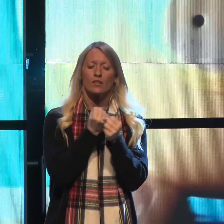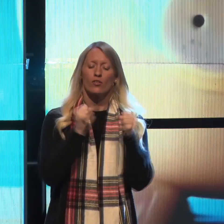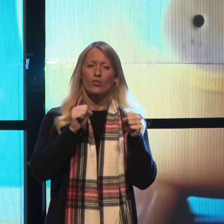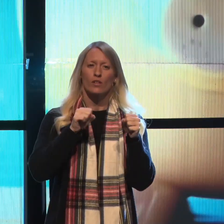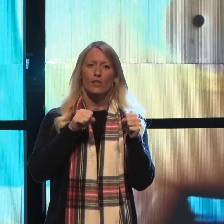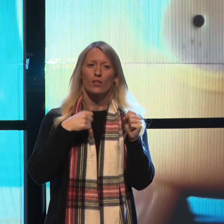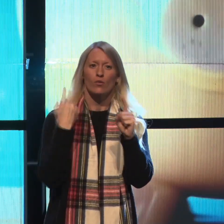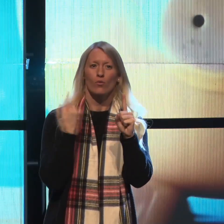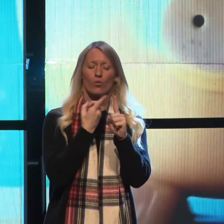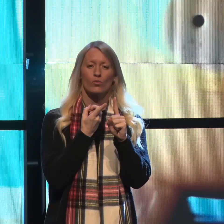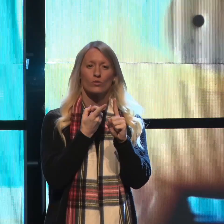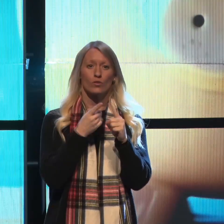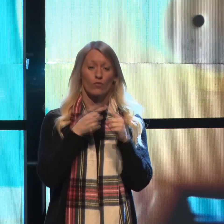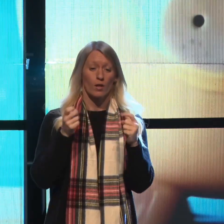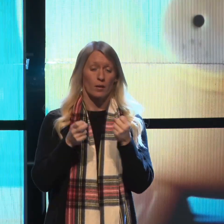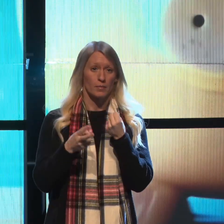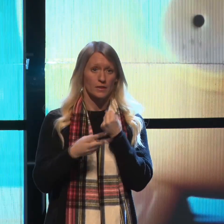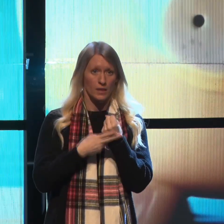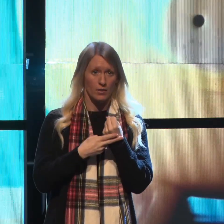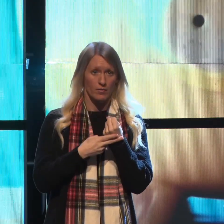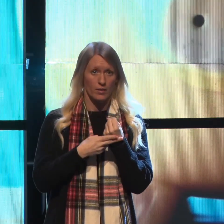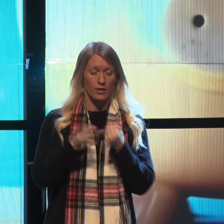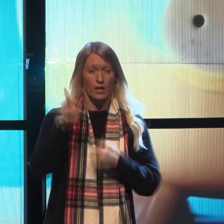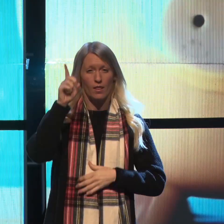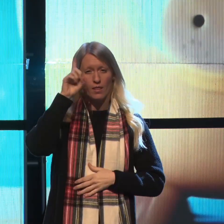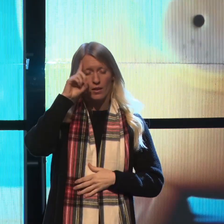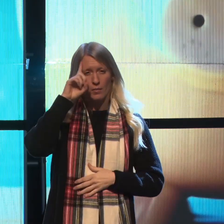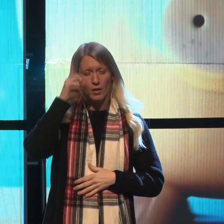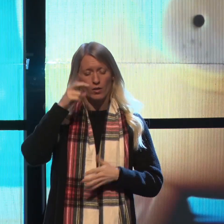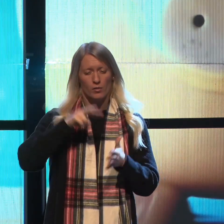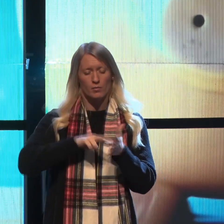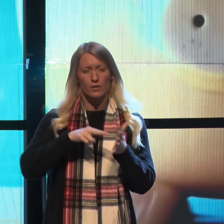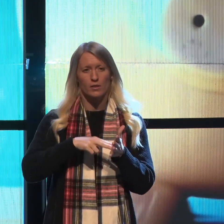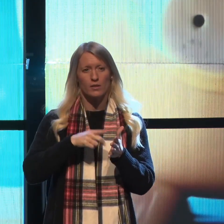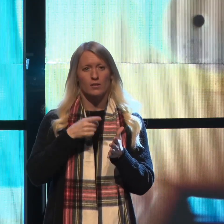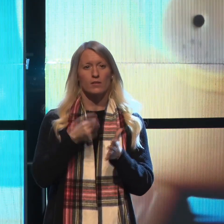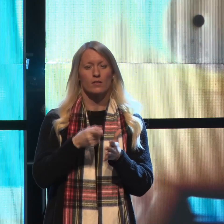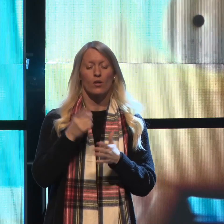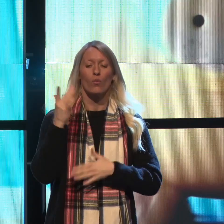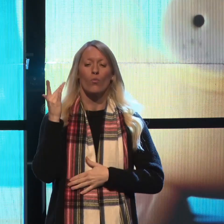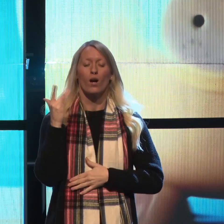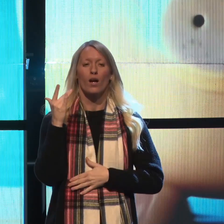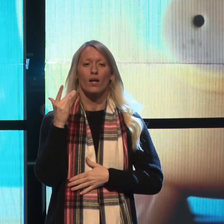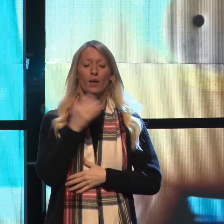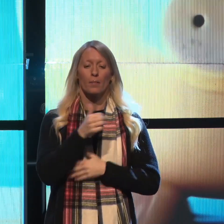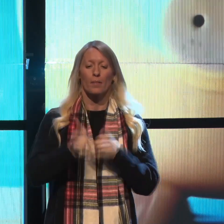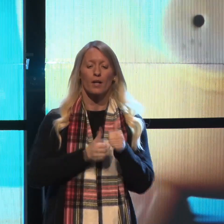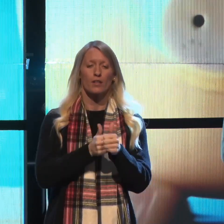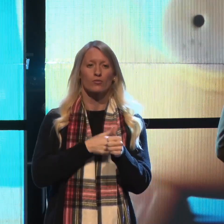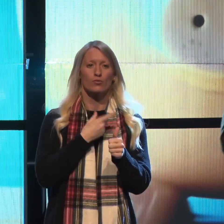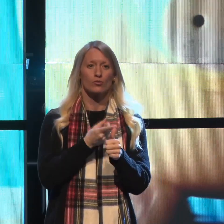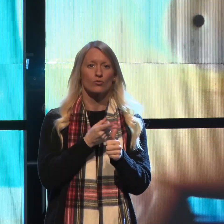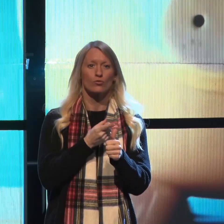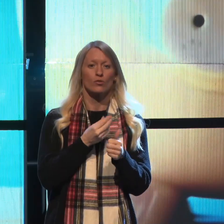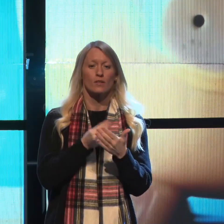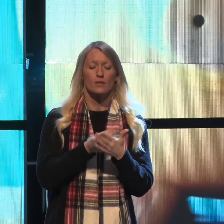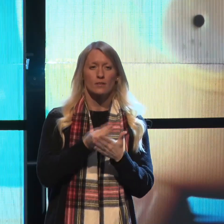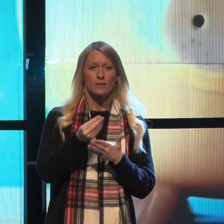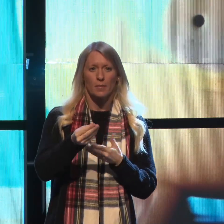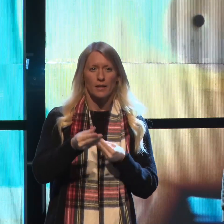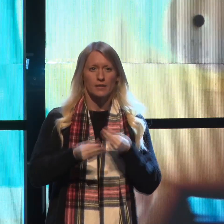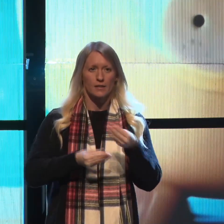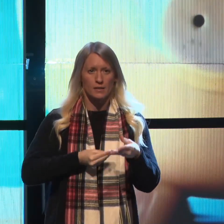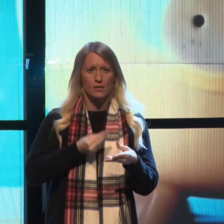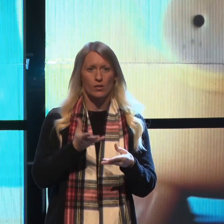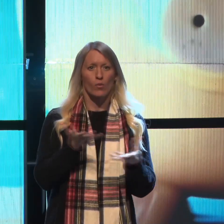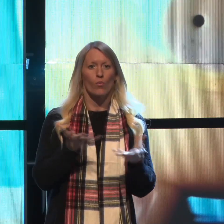saving? And then think about the why behind your spending. What values should your spending reflect? What values do you want them to